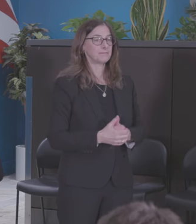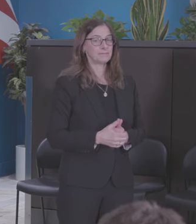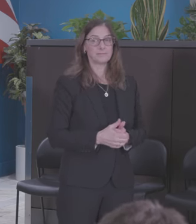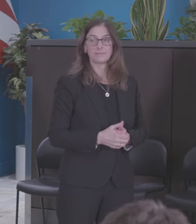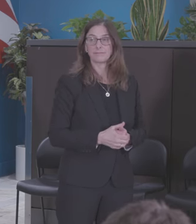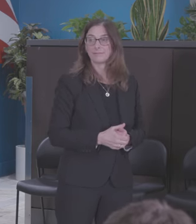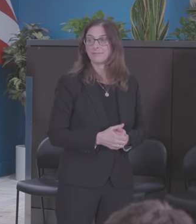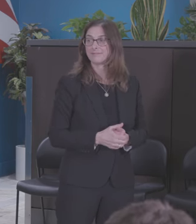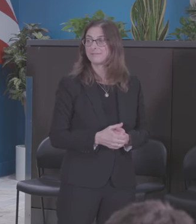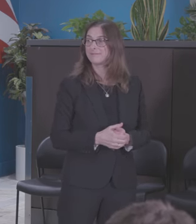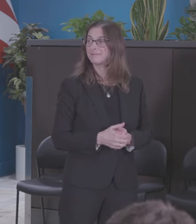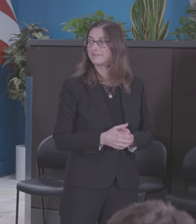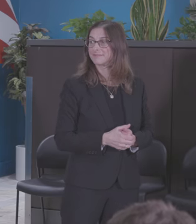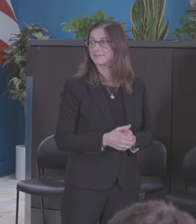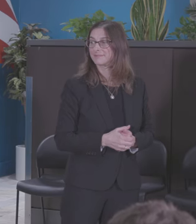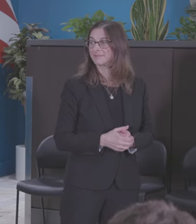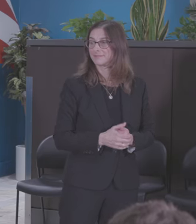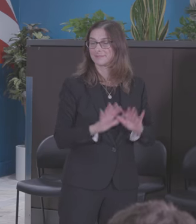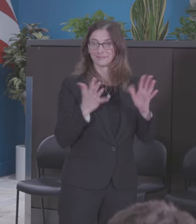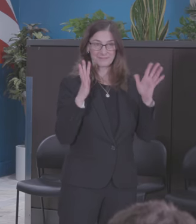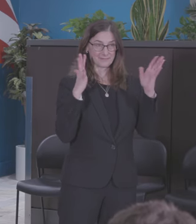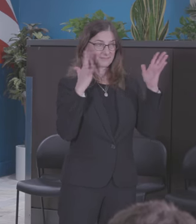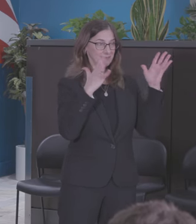Thank you, Governor. Thank you.